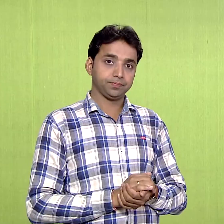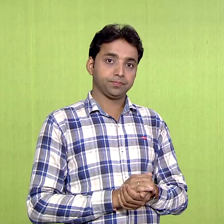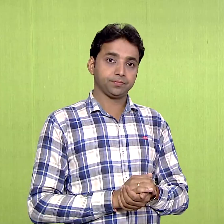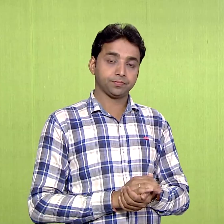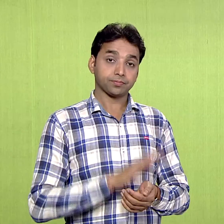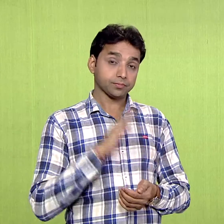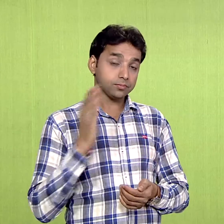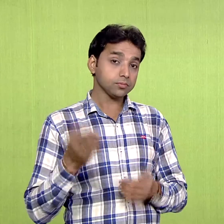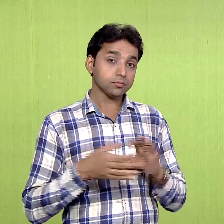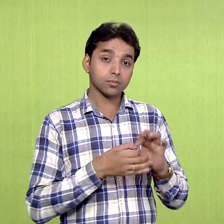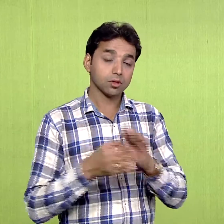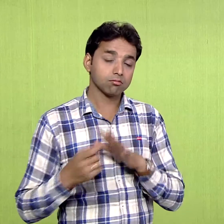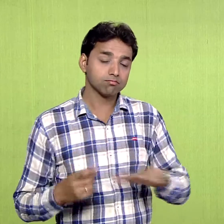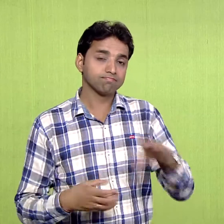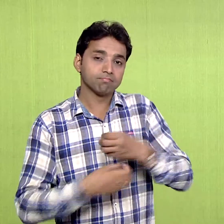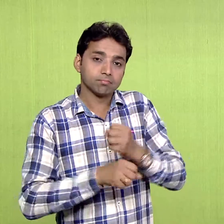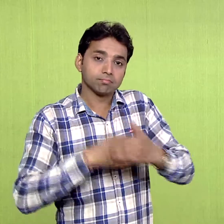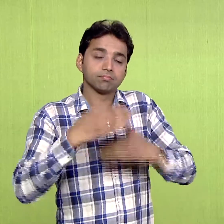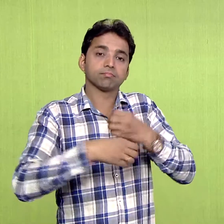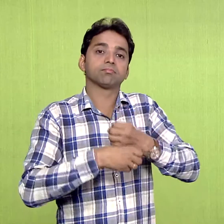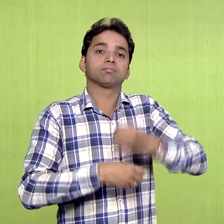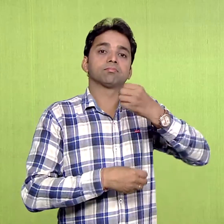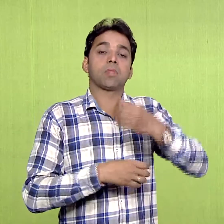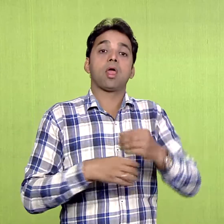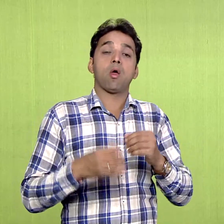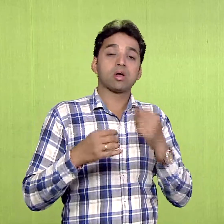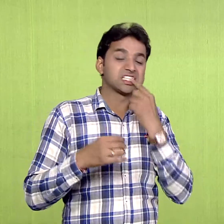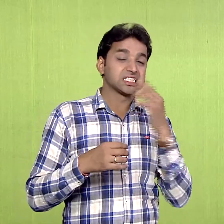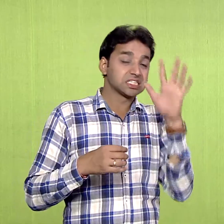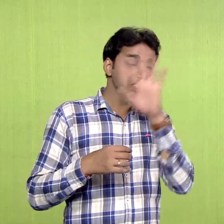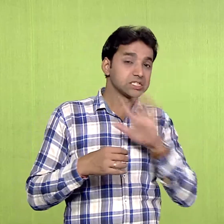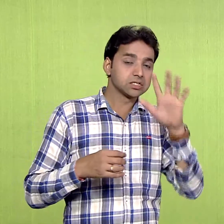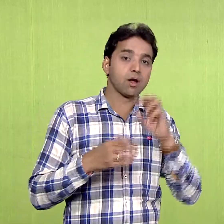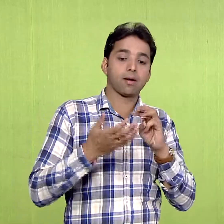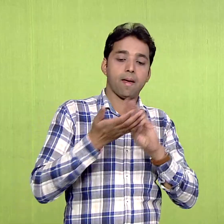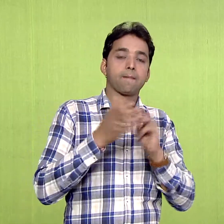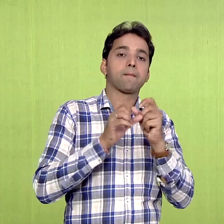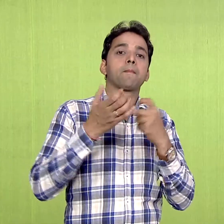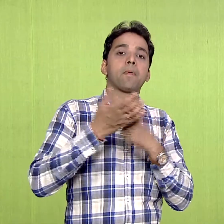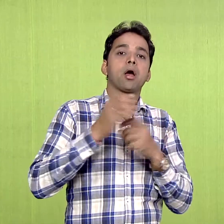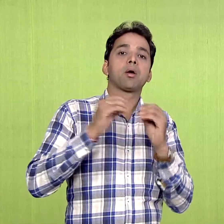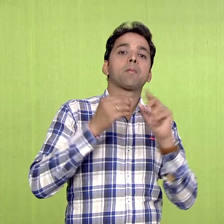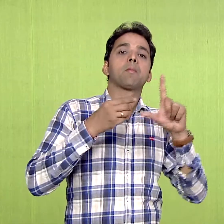These were built in pure white marble and adorned